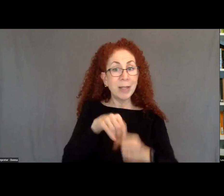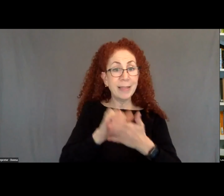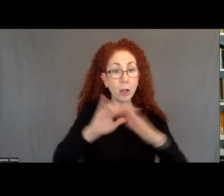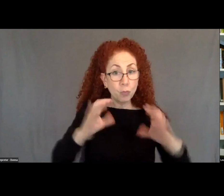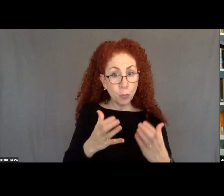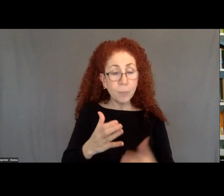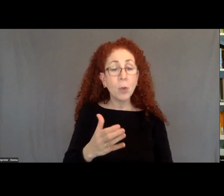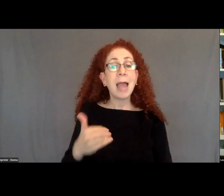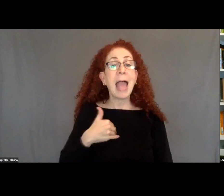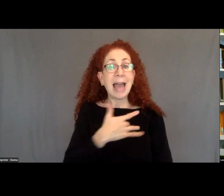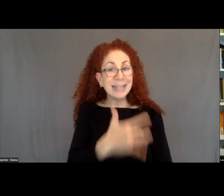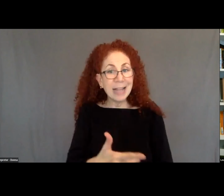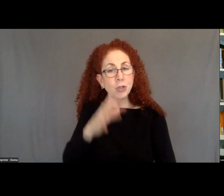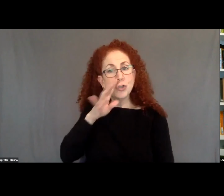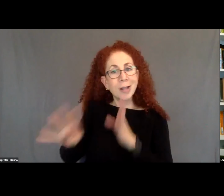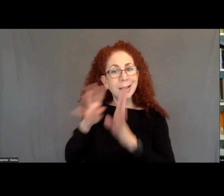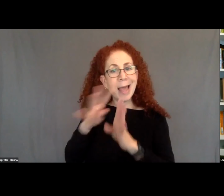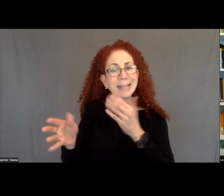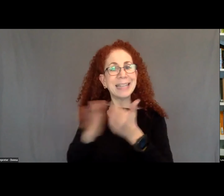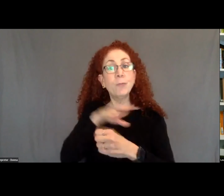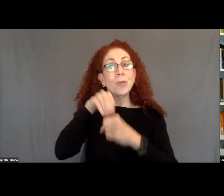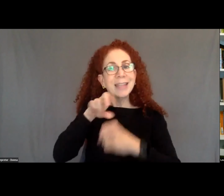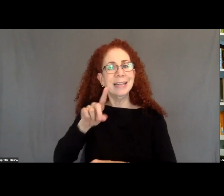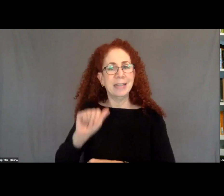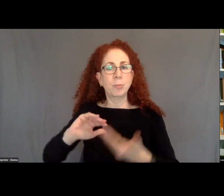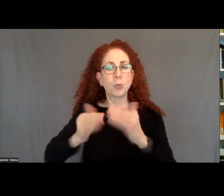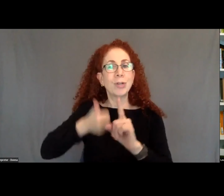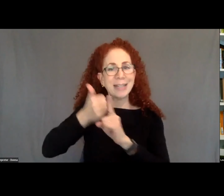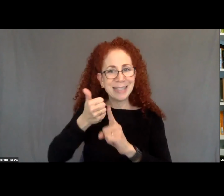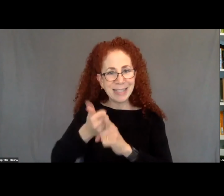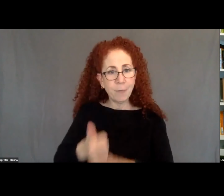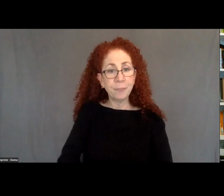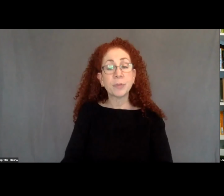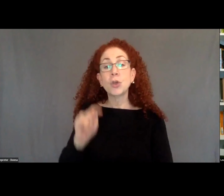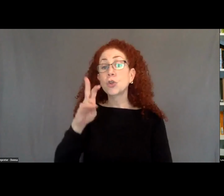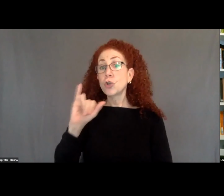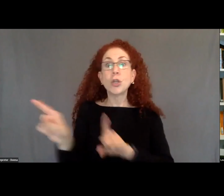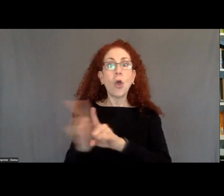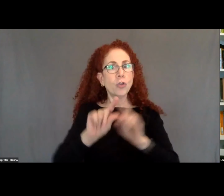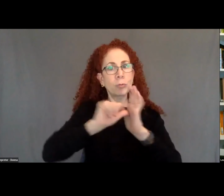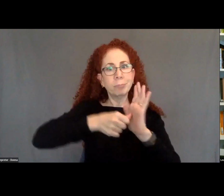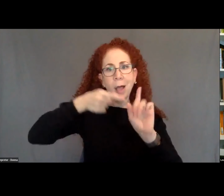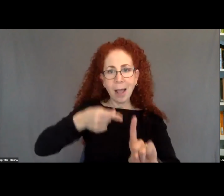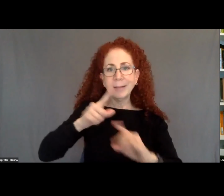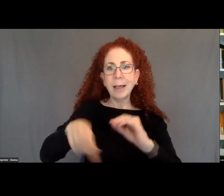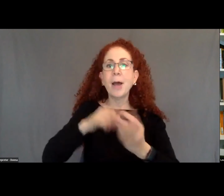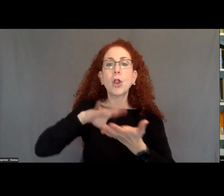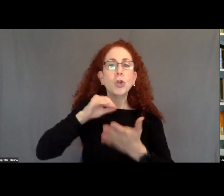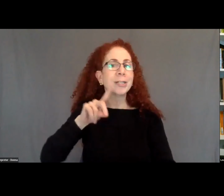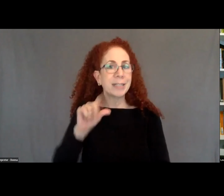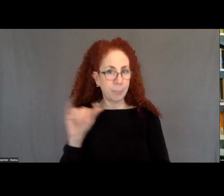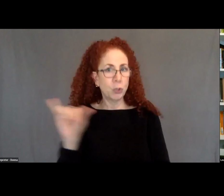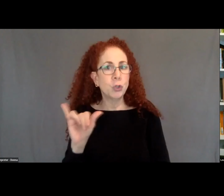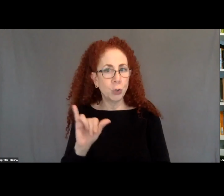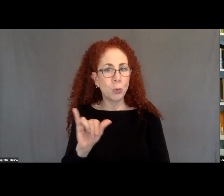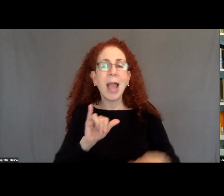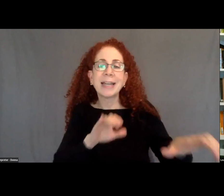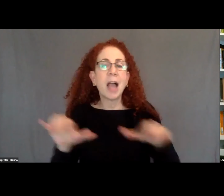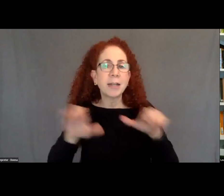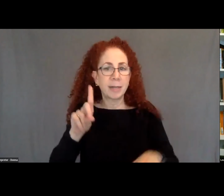has a tendency to get neglected even within the disability community, which Tani also highlighted regarding learning disabilities and conduct